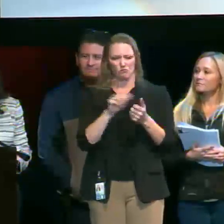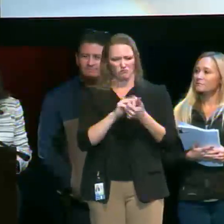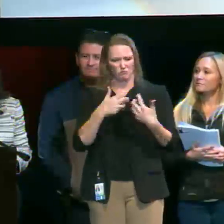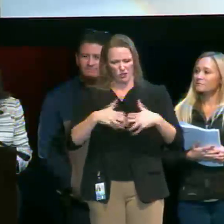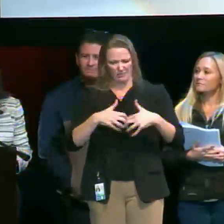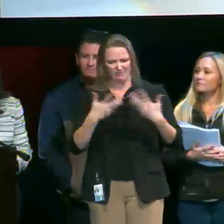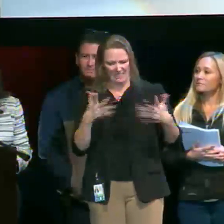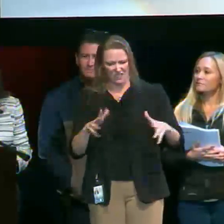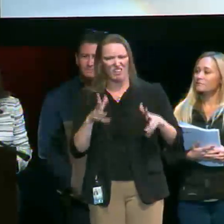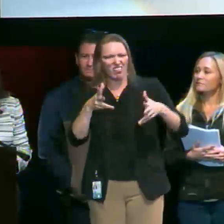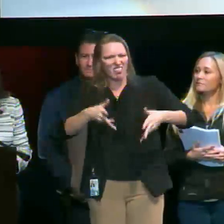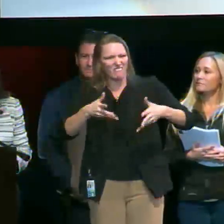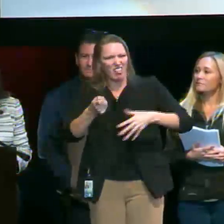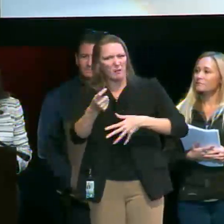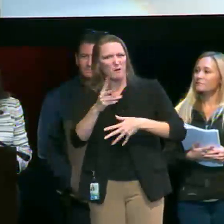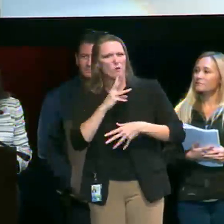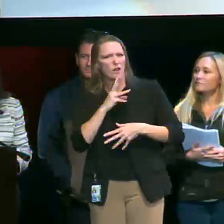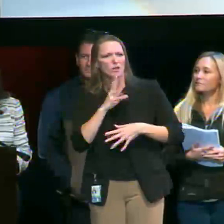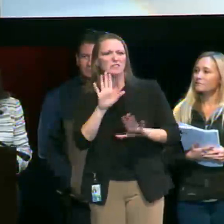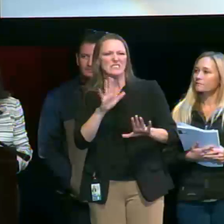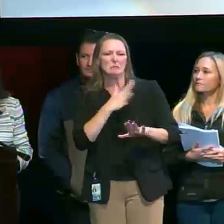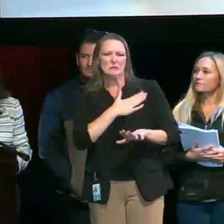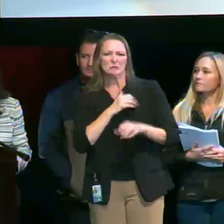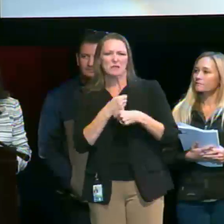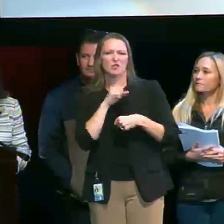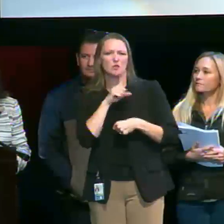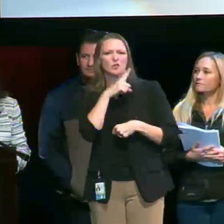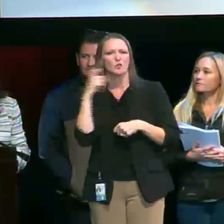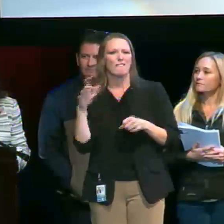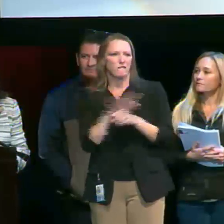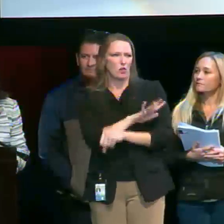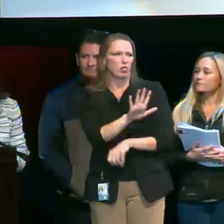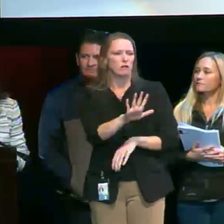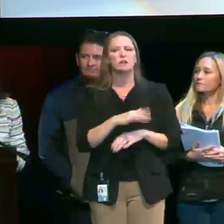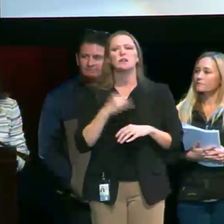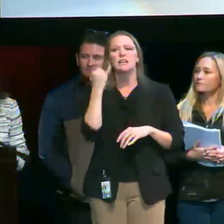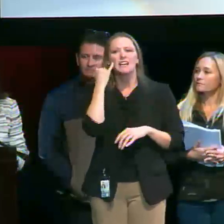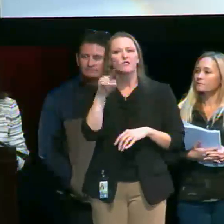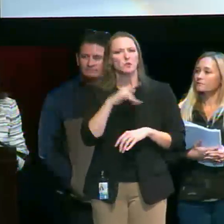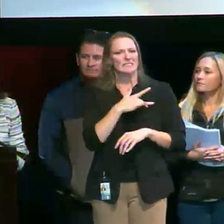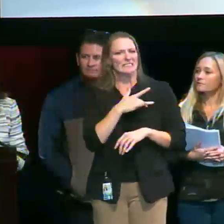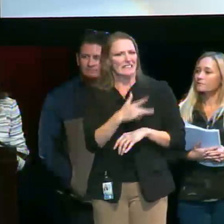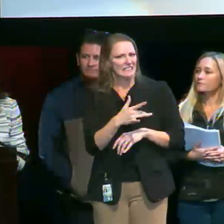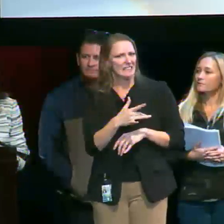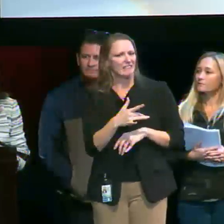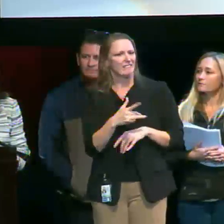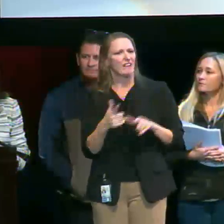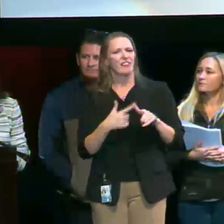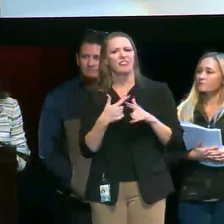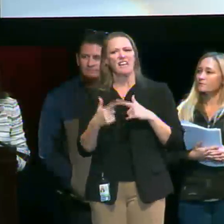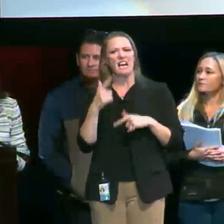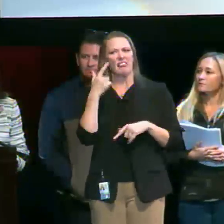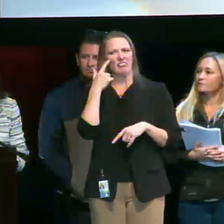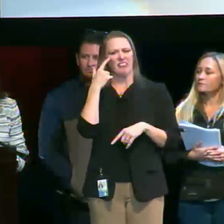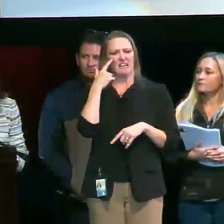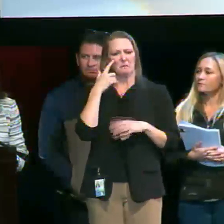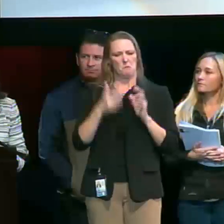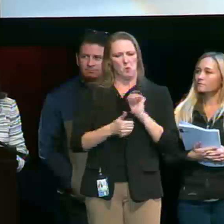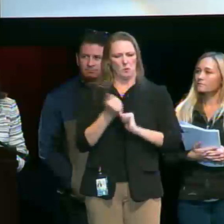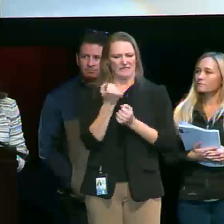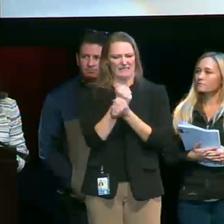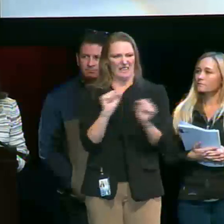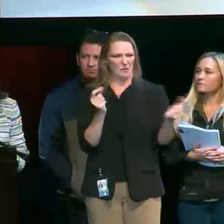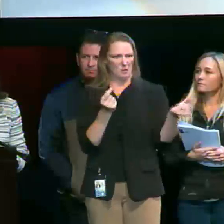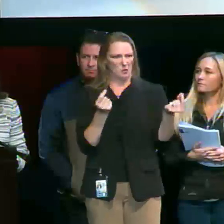over, so make sure your dish is dry all the way. If you're someone that's sensitive to chlorine, then I would say the safest thing is to not do